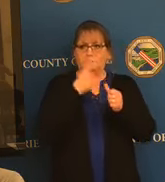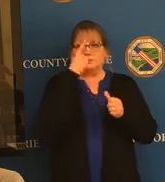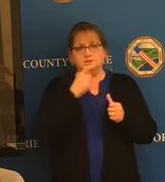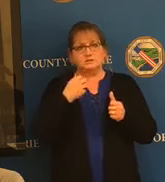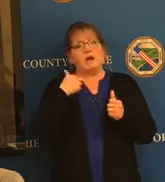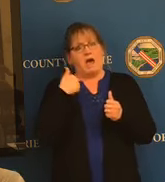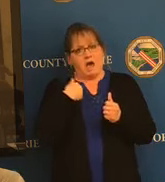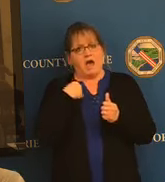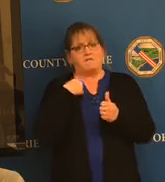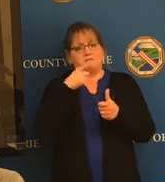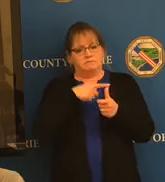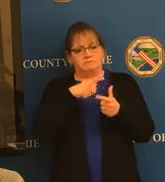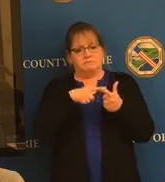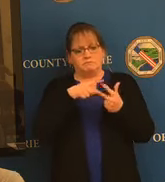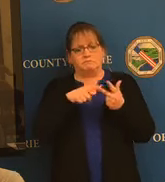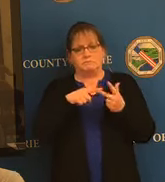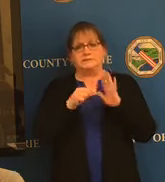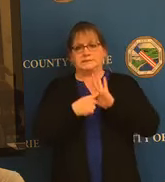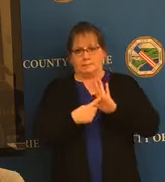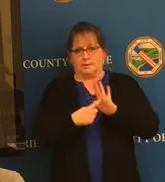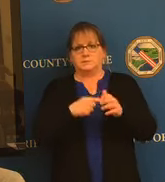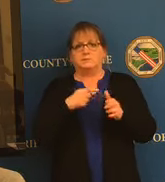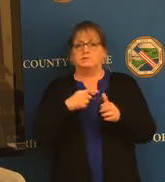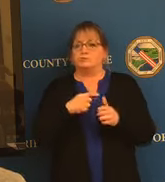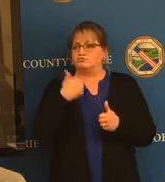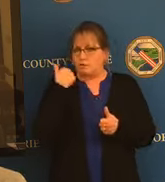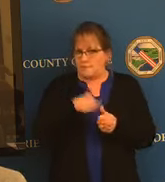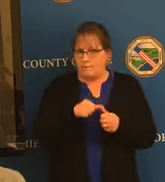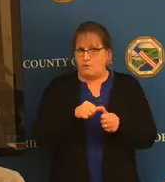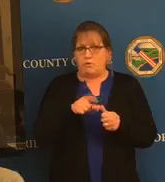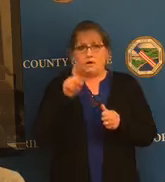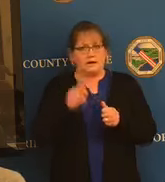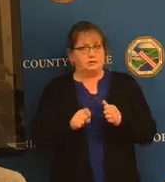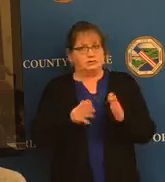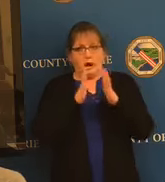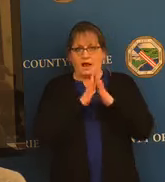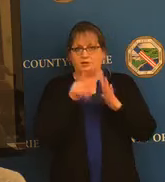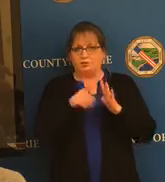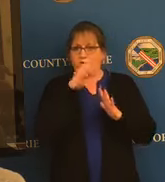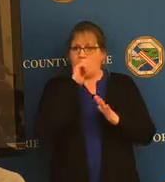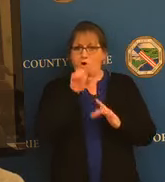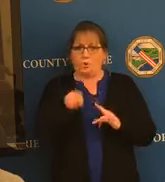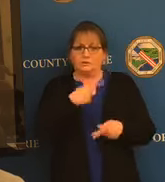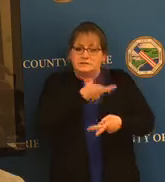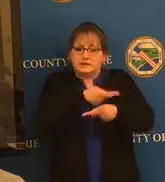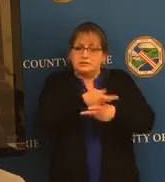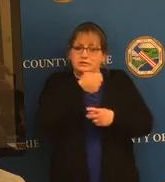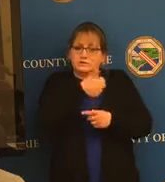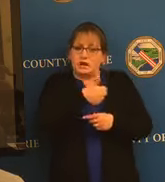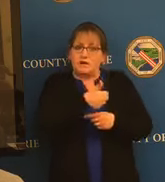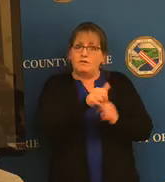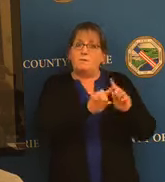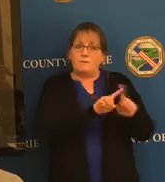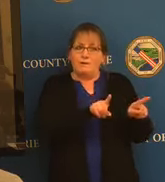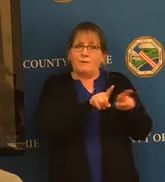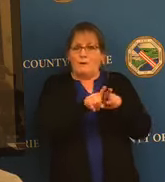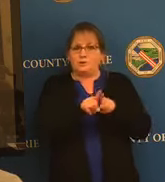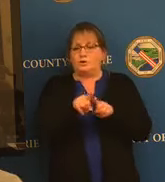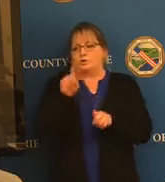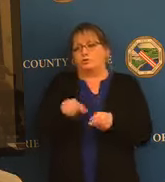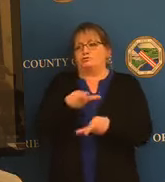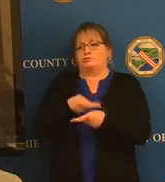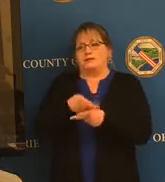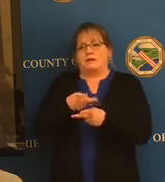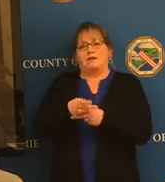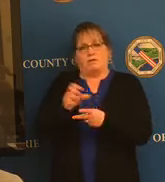typical symptoms of COVID-19. Remember, we have to ask you to not only take care of yourself, but also to take care